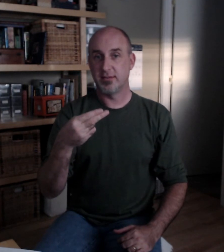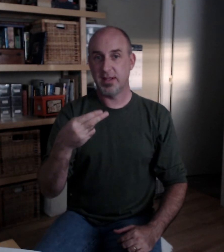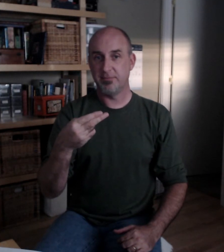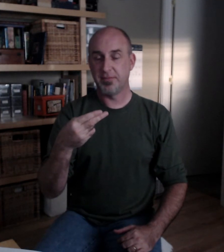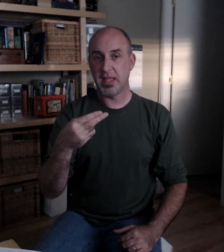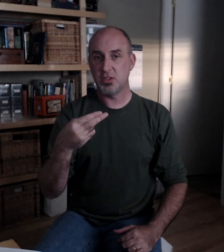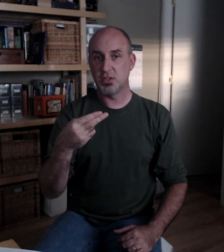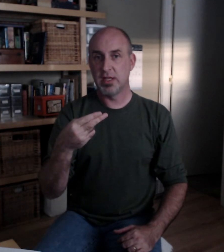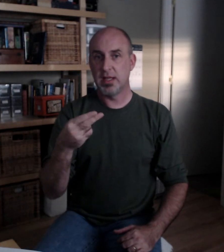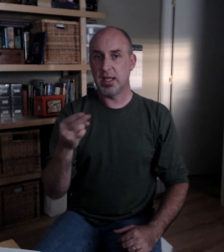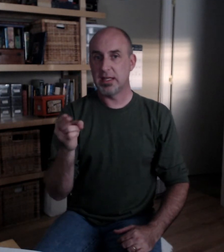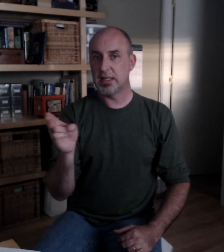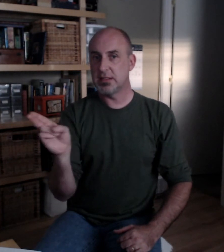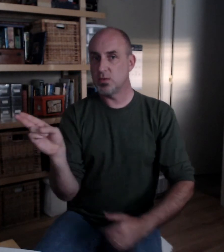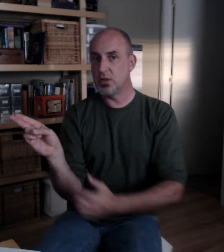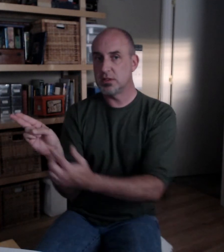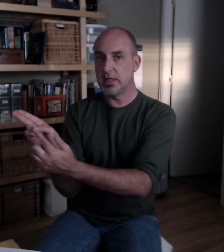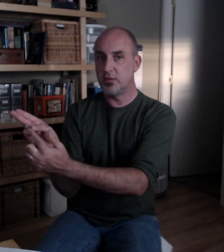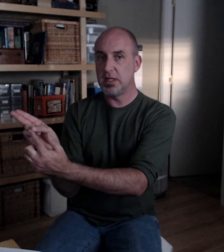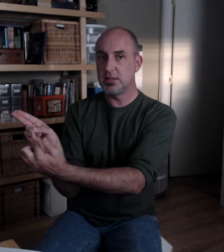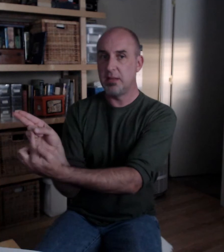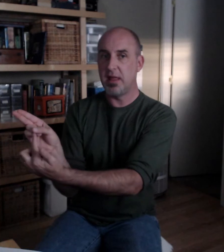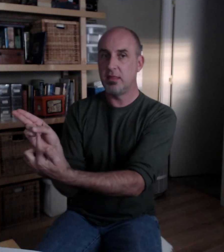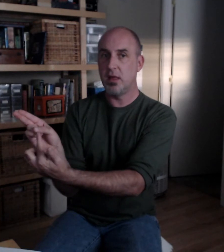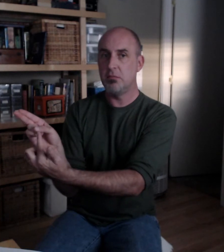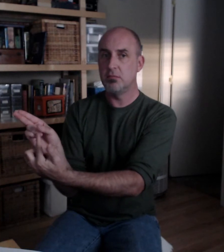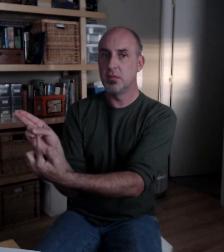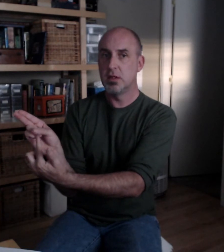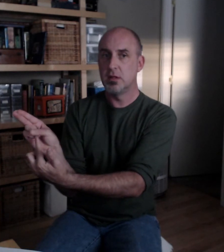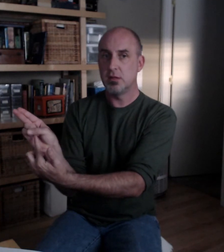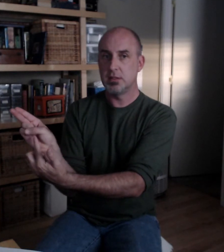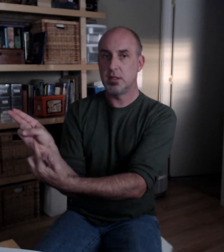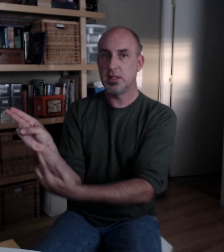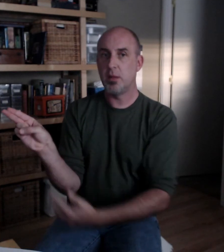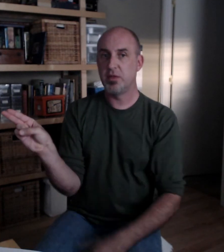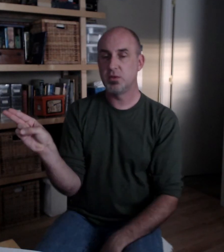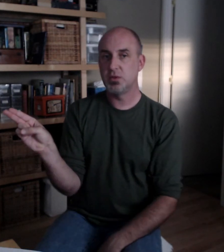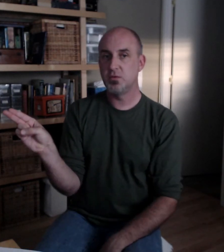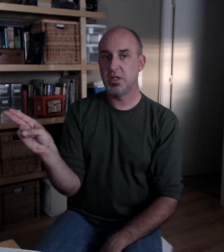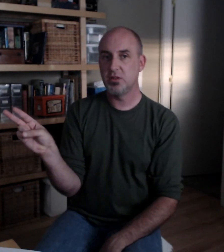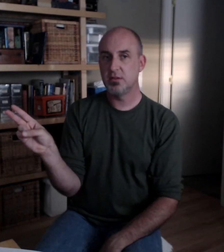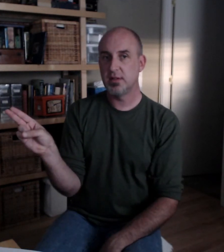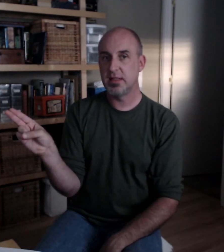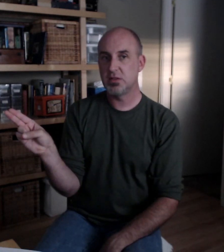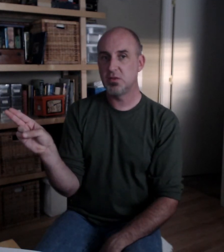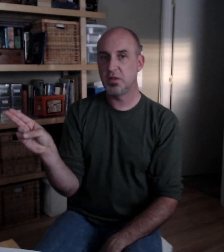Right? H. And again, this is what it looks like from the other side. My thumb is on top of those two fingers, and these two fingers